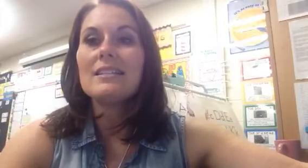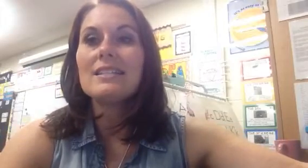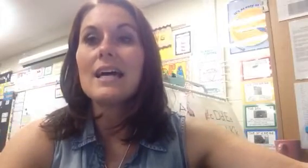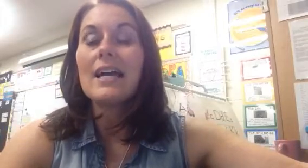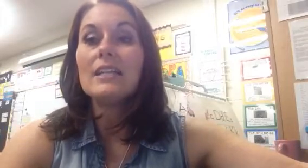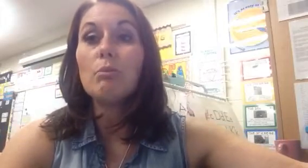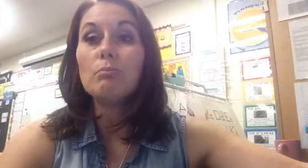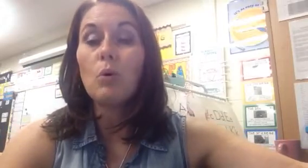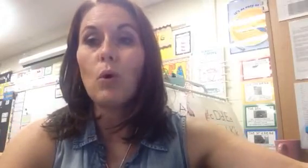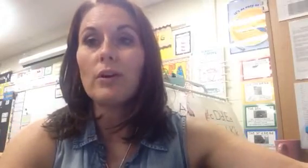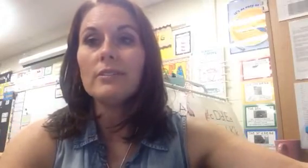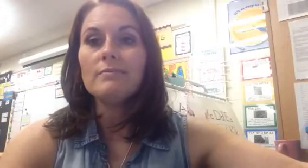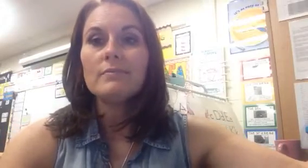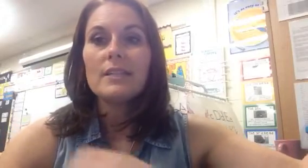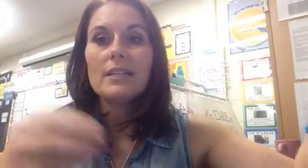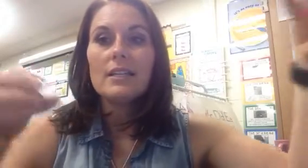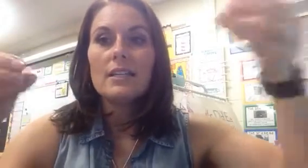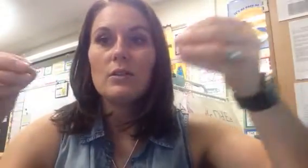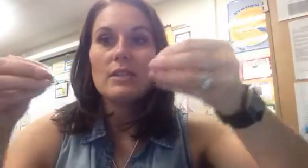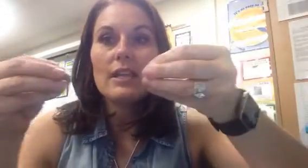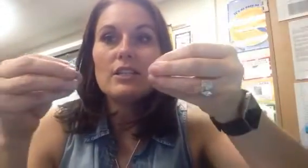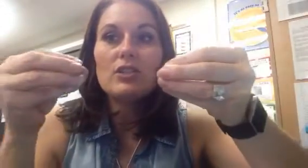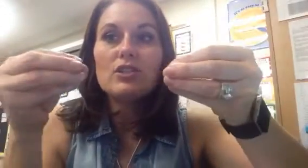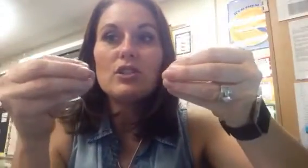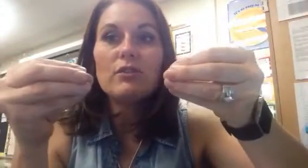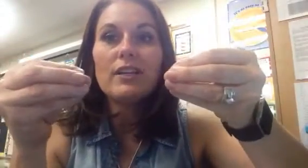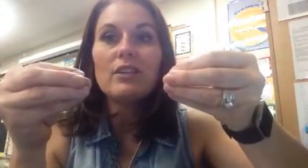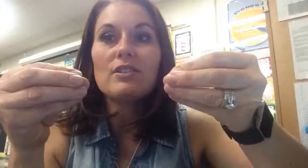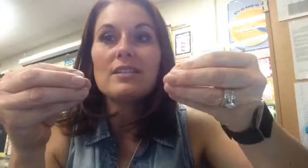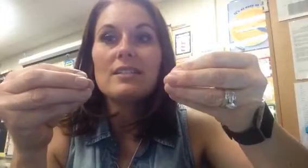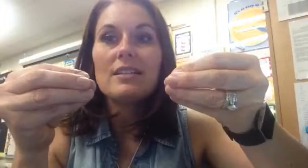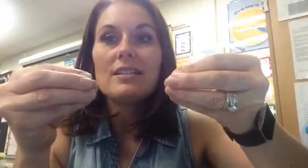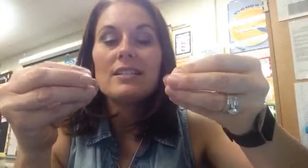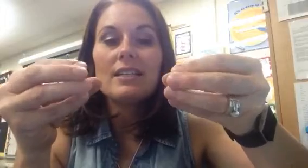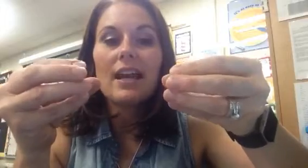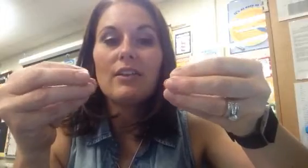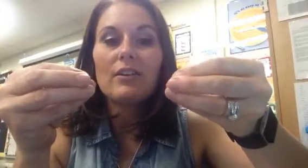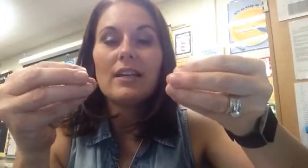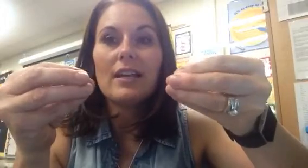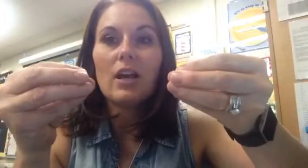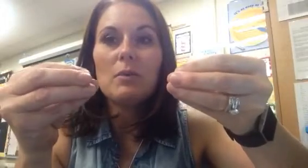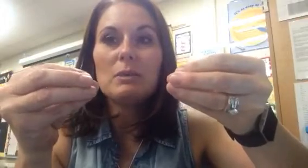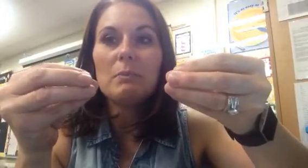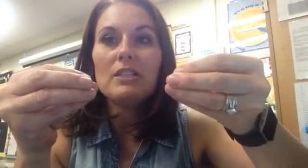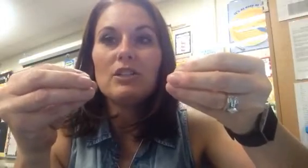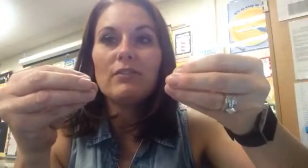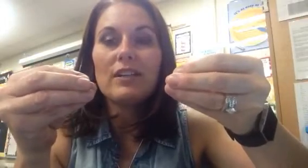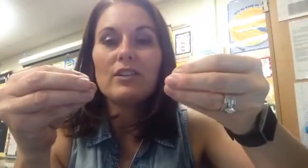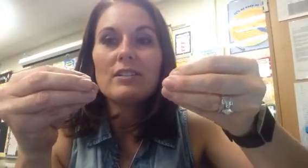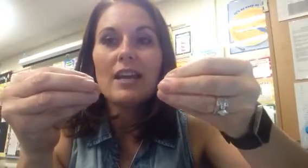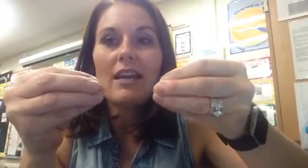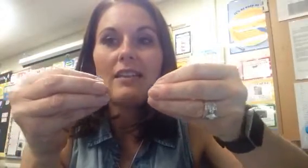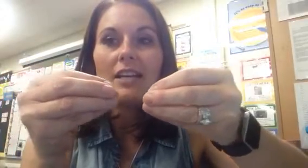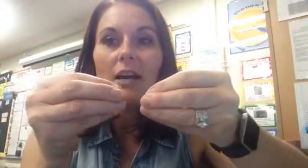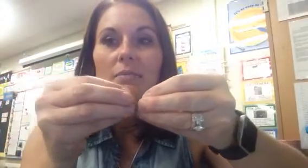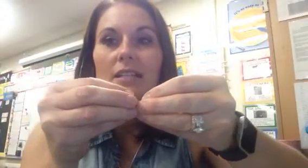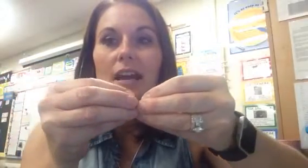the sign more. You take your two fingers together and almost pinch your fingers and then come